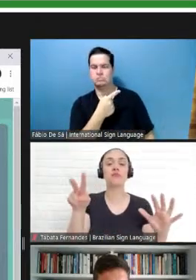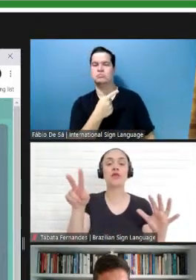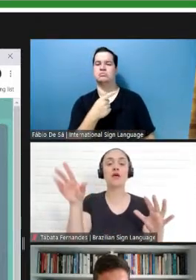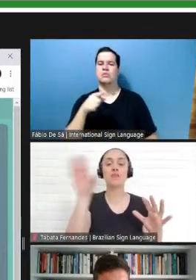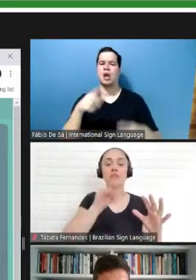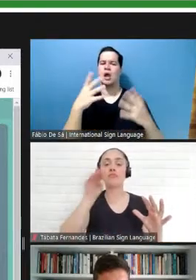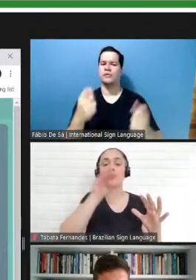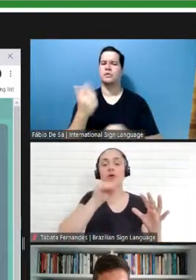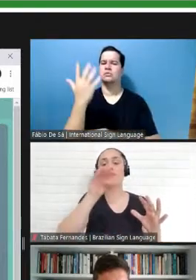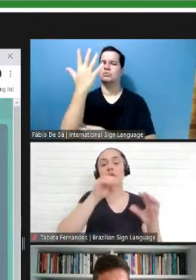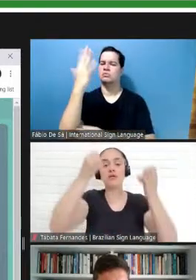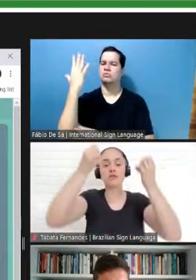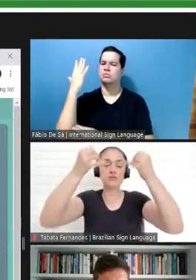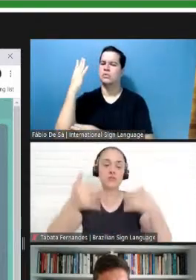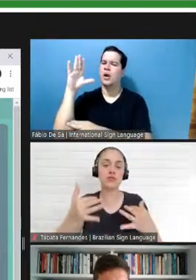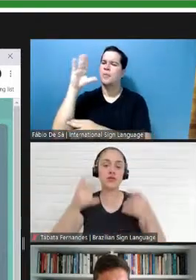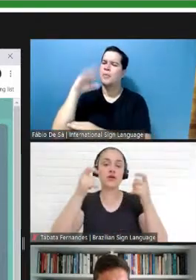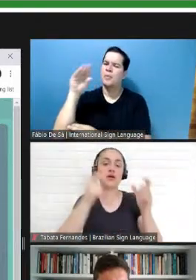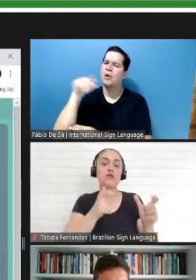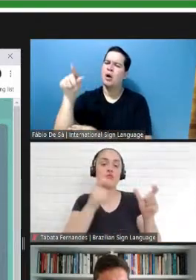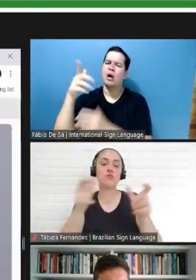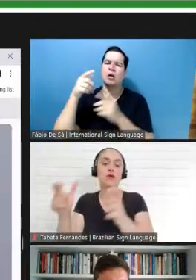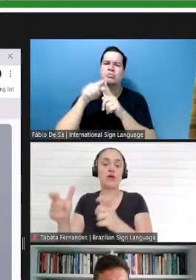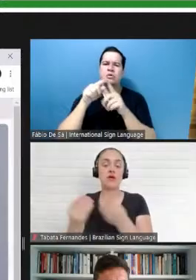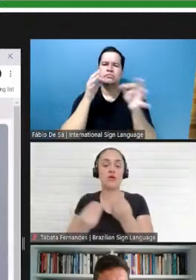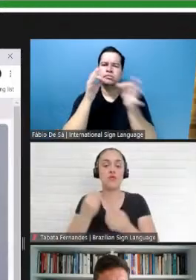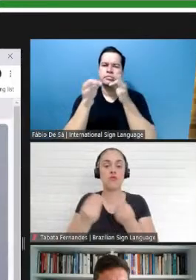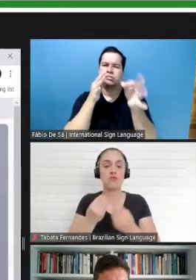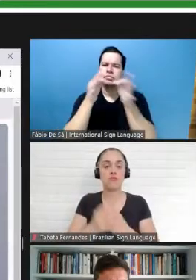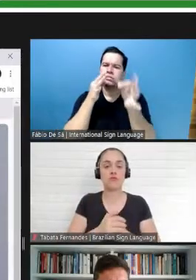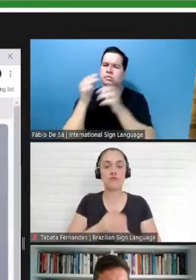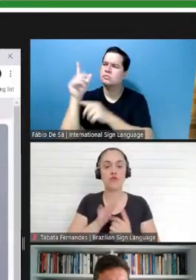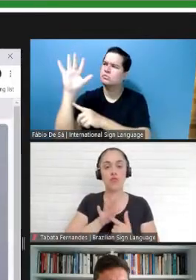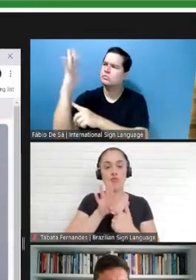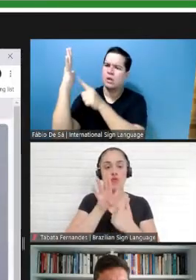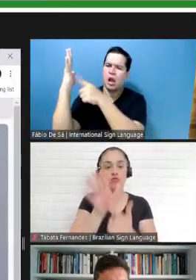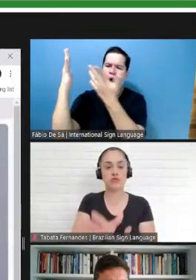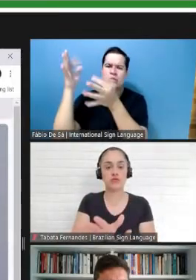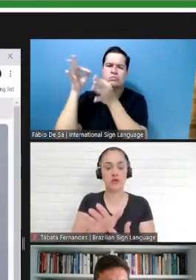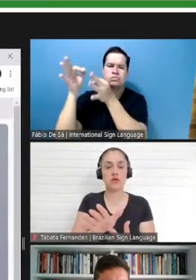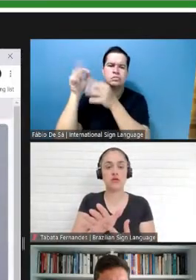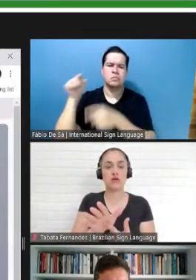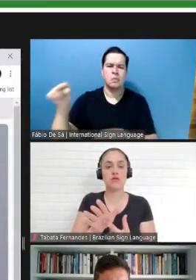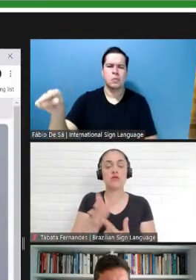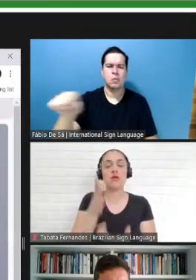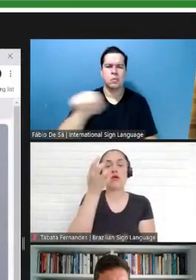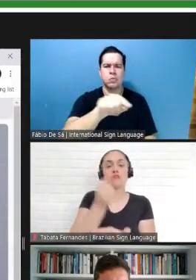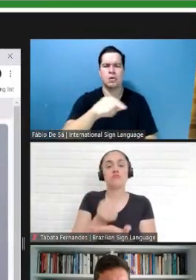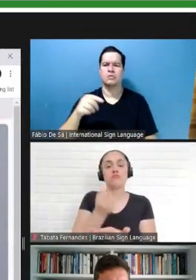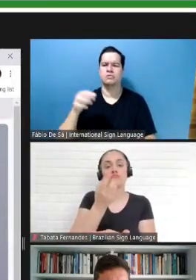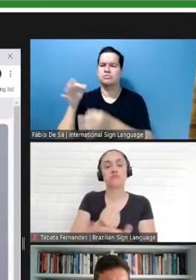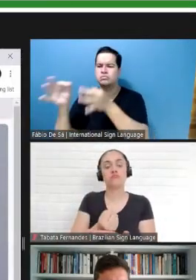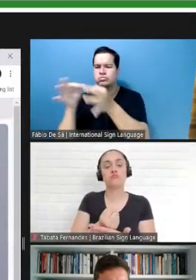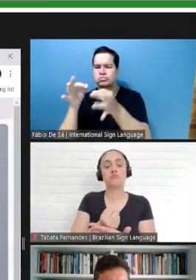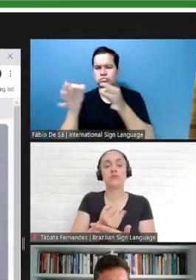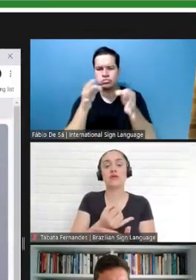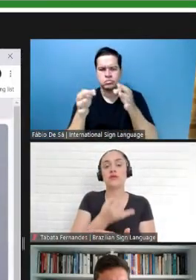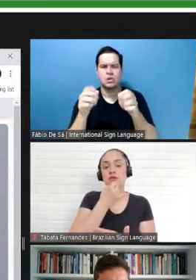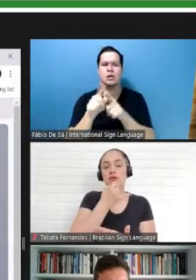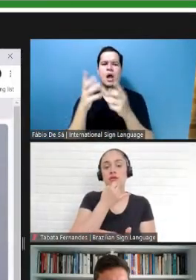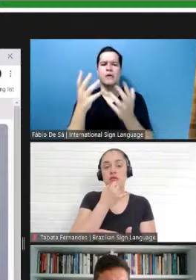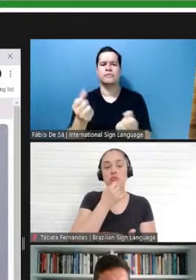showing an environment that allows us to upload documents and create a